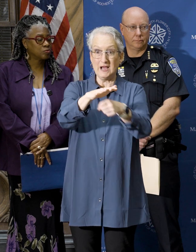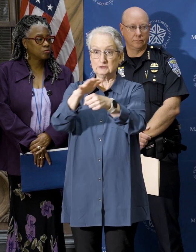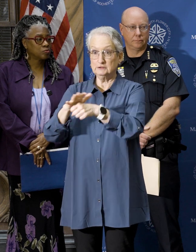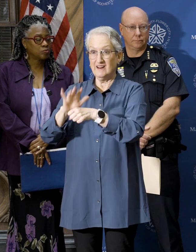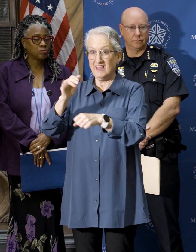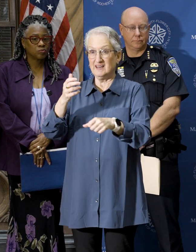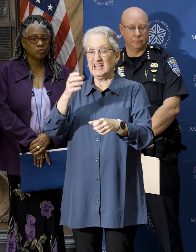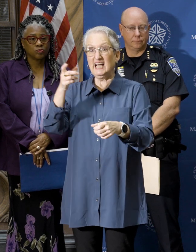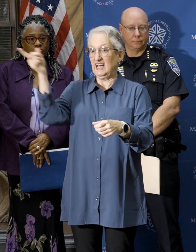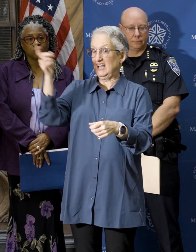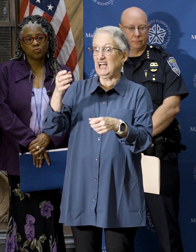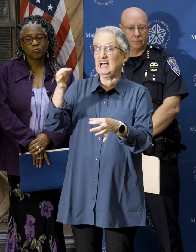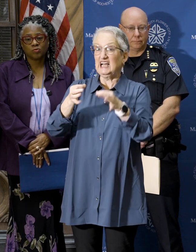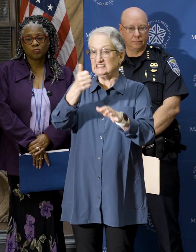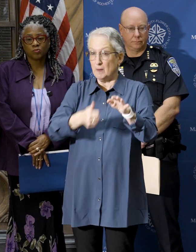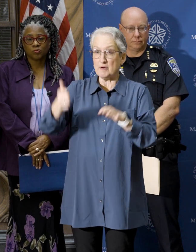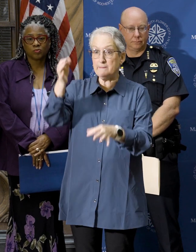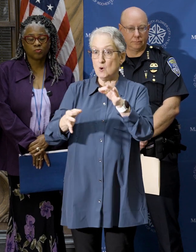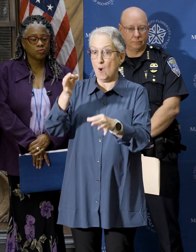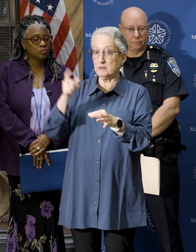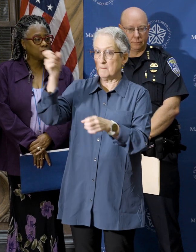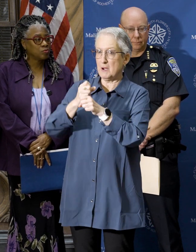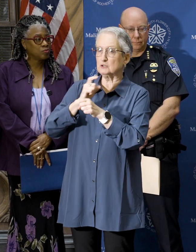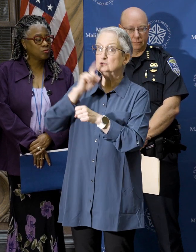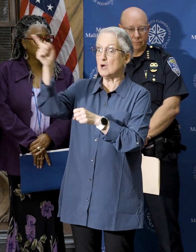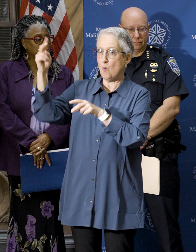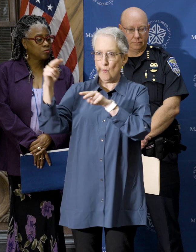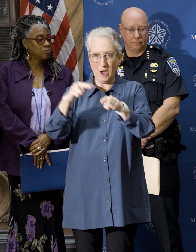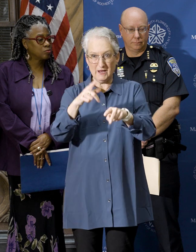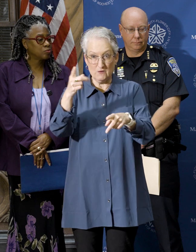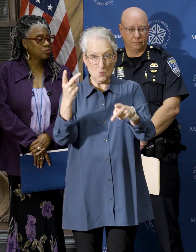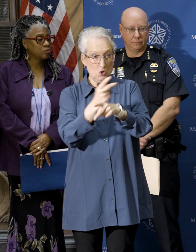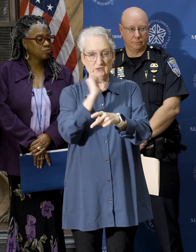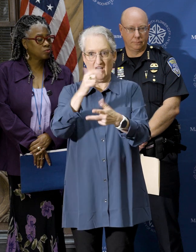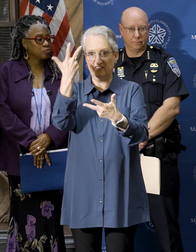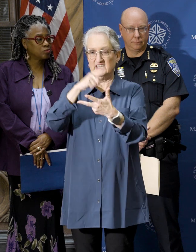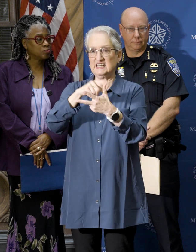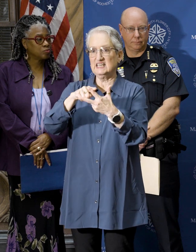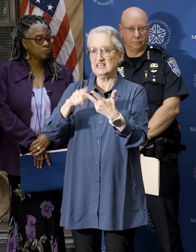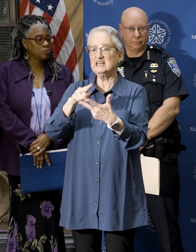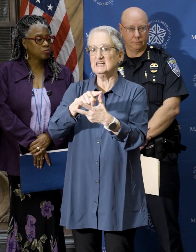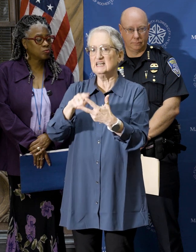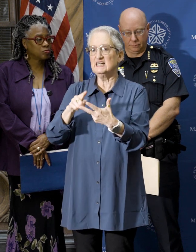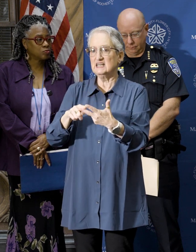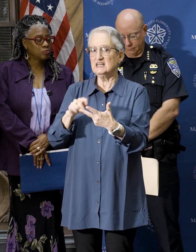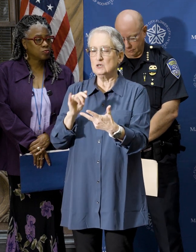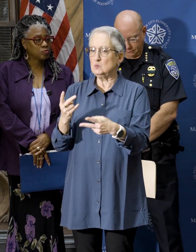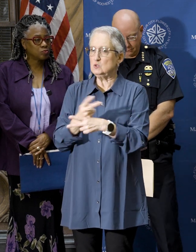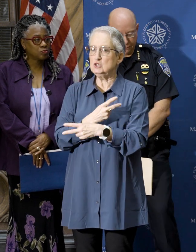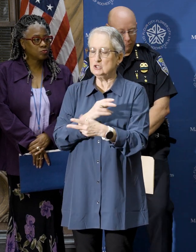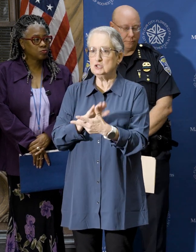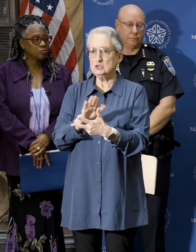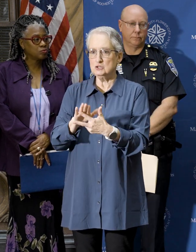have some judicial monitoring on some of the worst of the worst. And we've entered into 3 significant nuisance abatement agreements where folks have agreed to